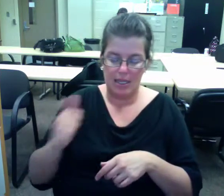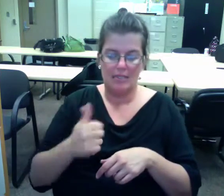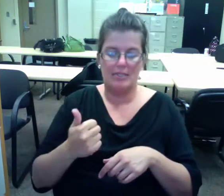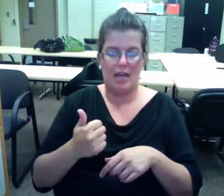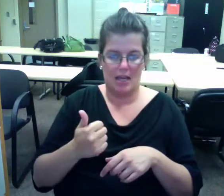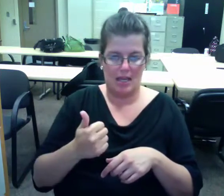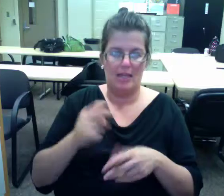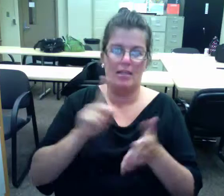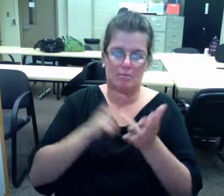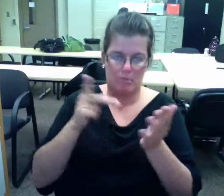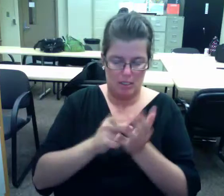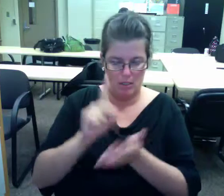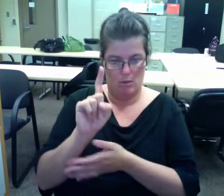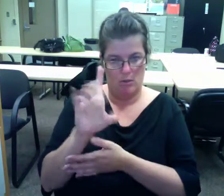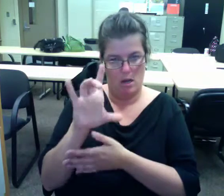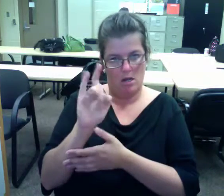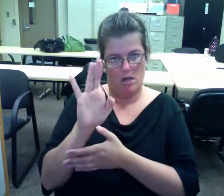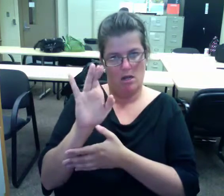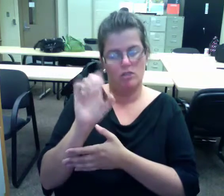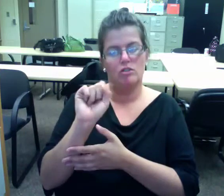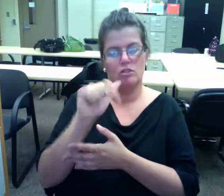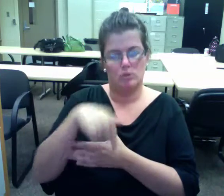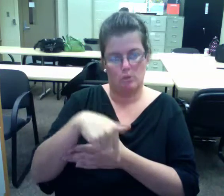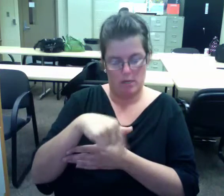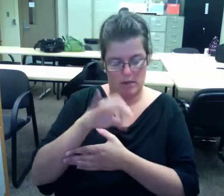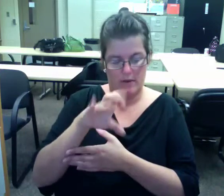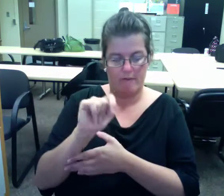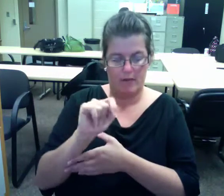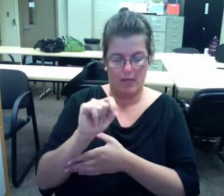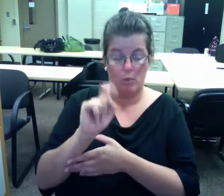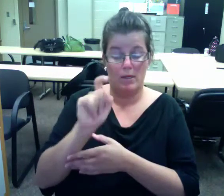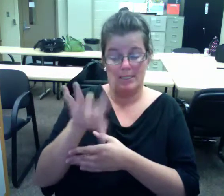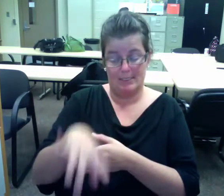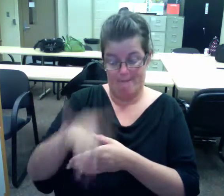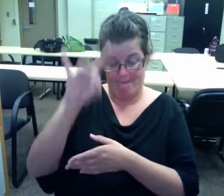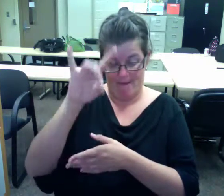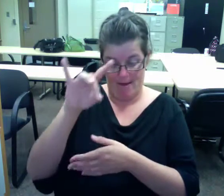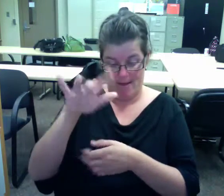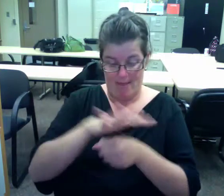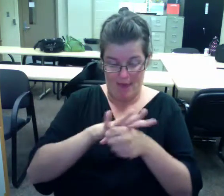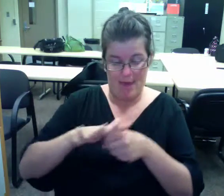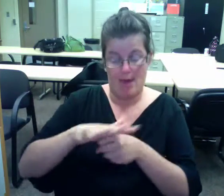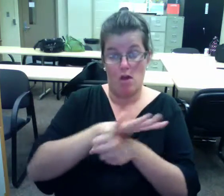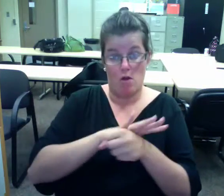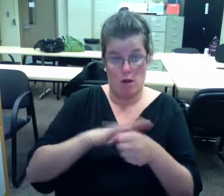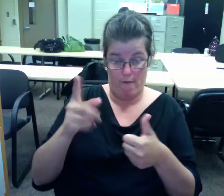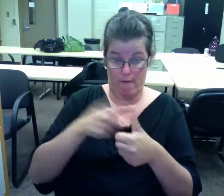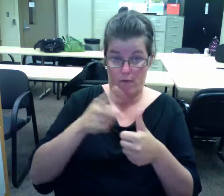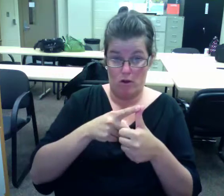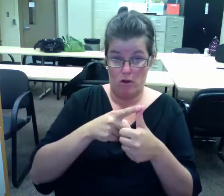Finding the area is the first step to calculate the cost for the cement. The second